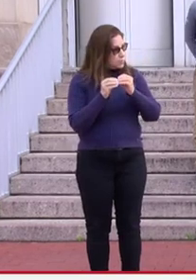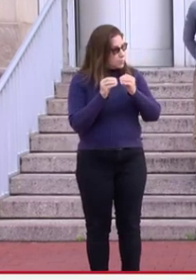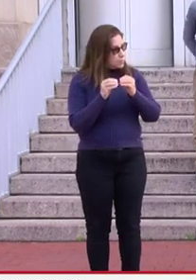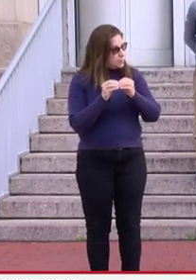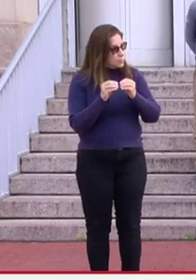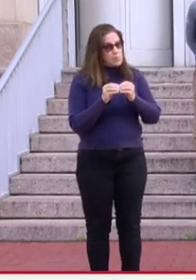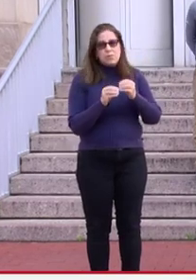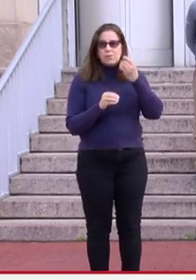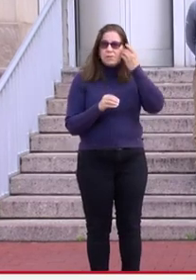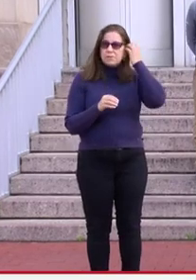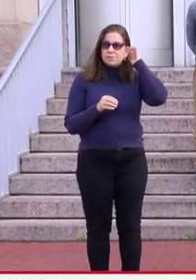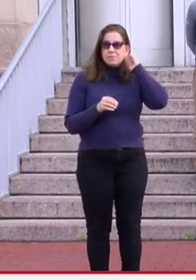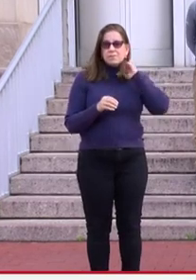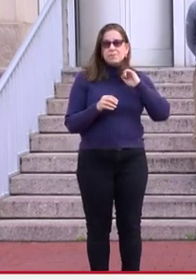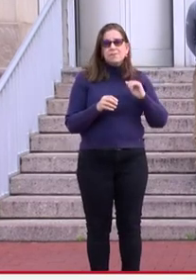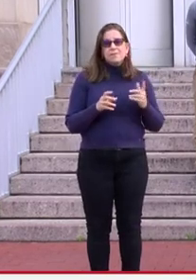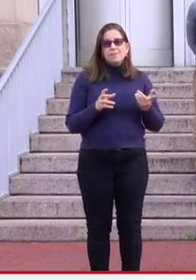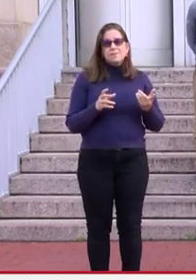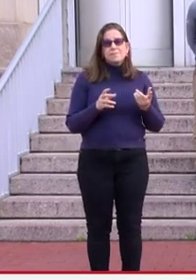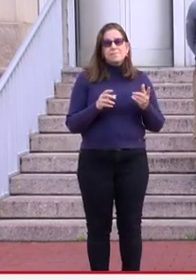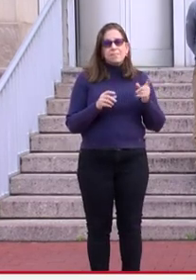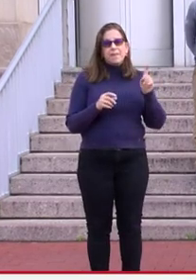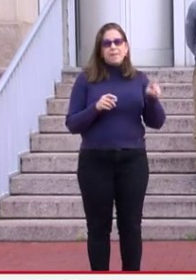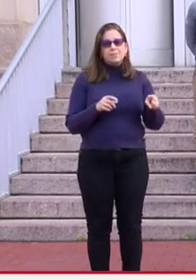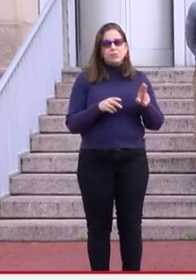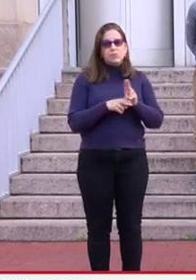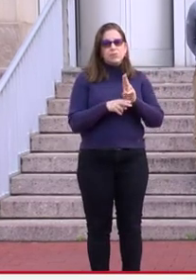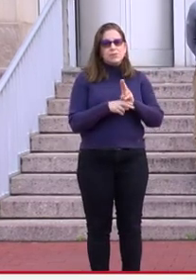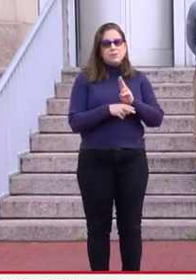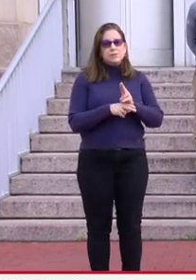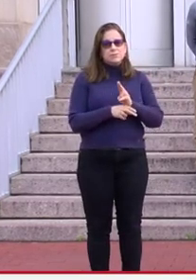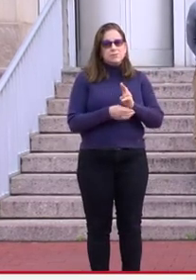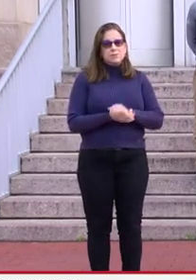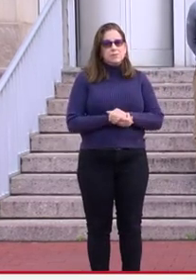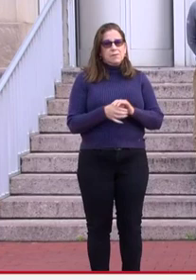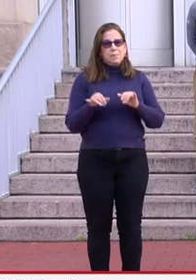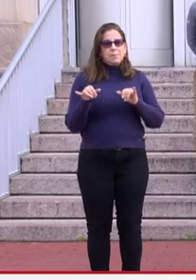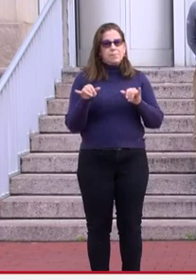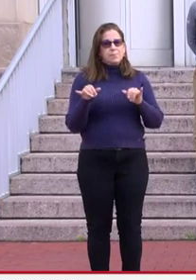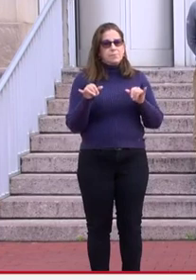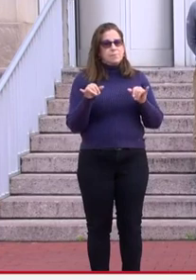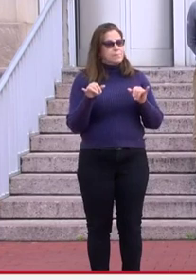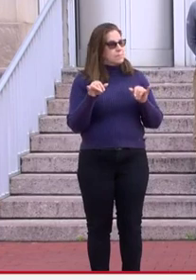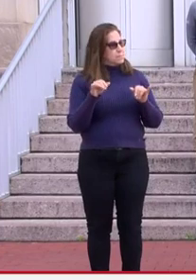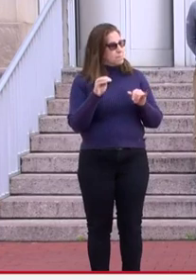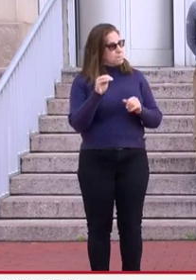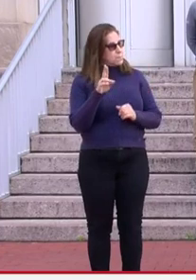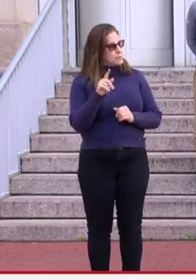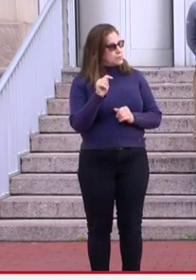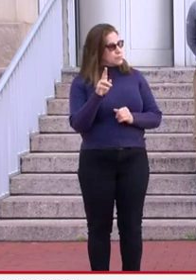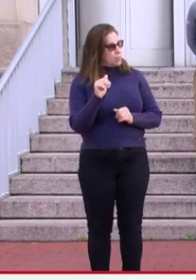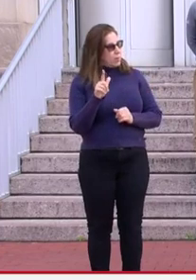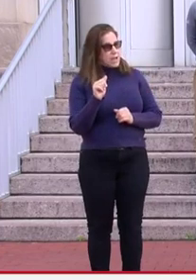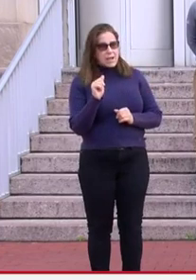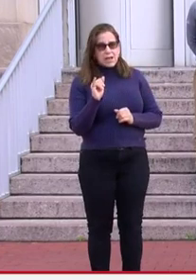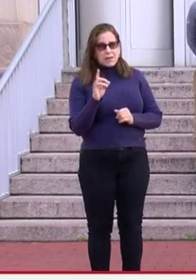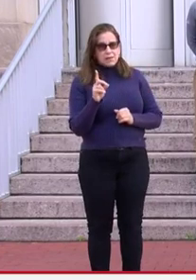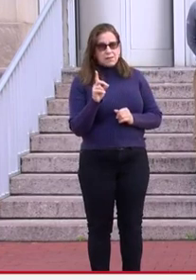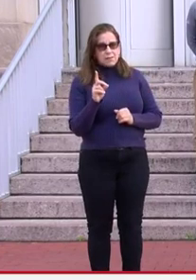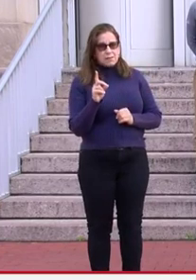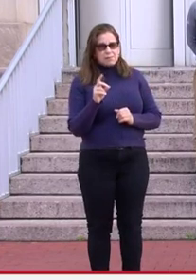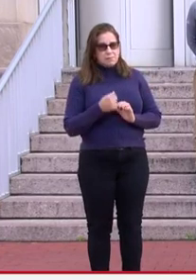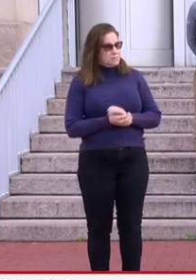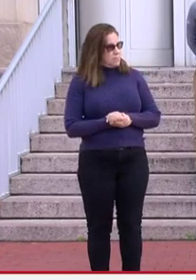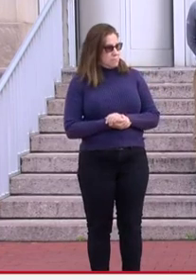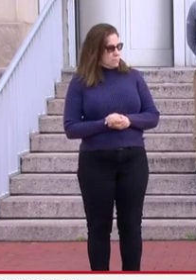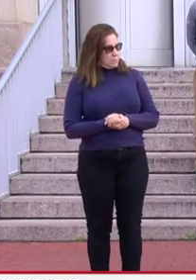having to use mutual aid? At this time, no. What we're doing is we have contingencies, and we're looking at all the